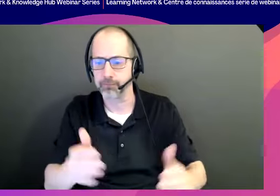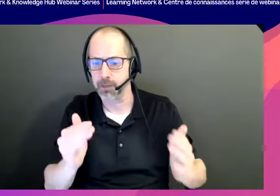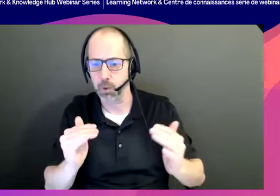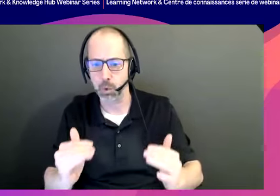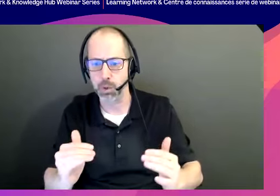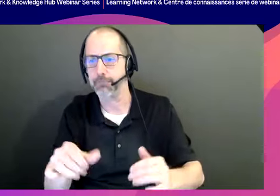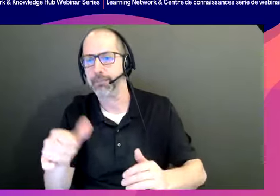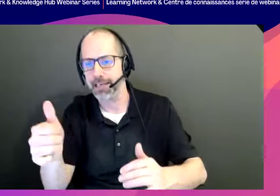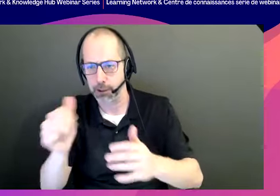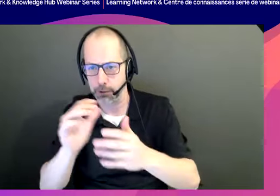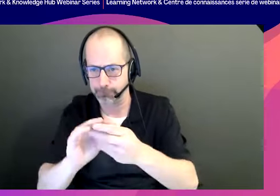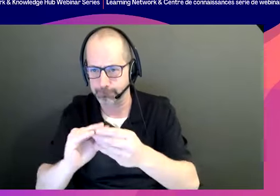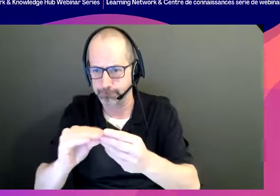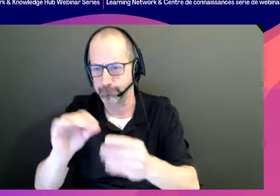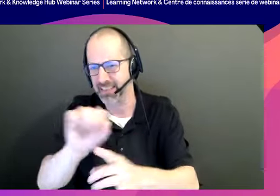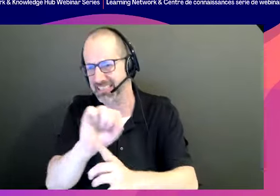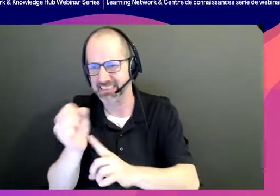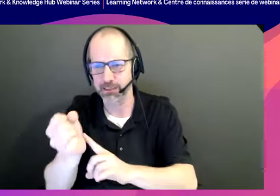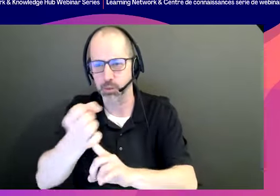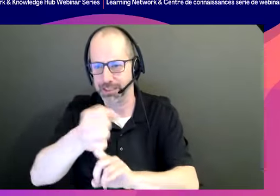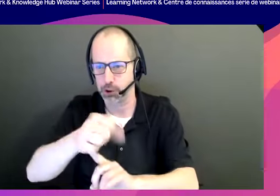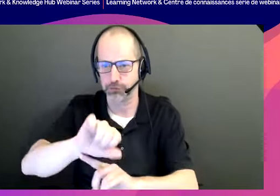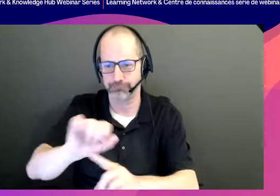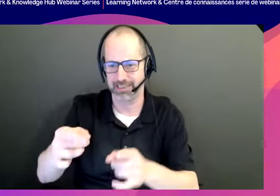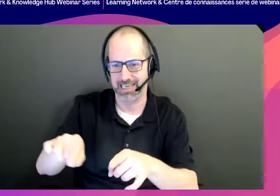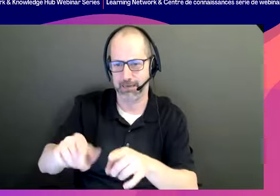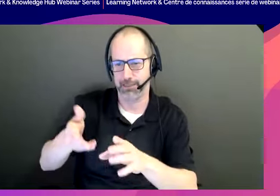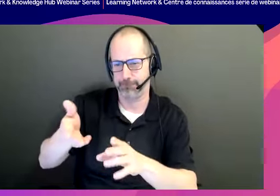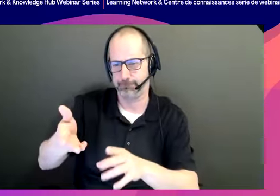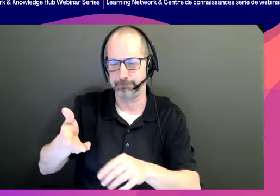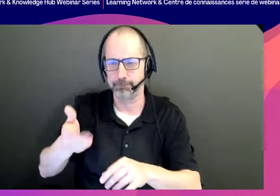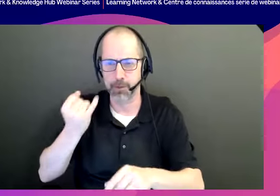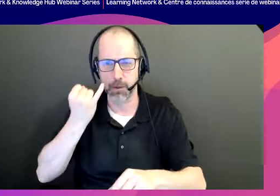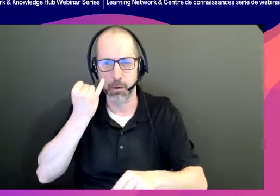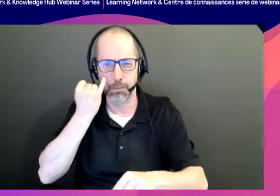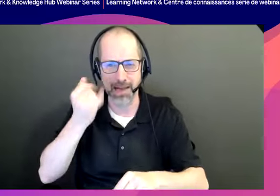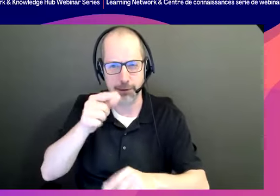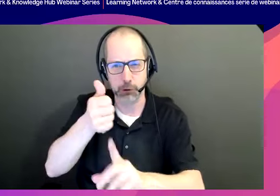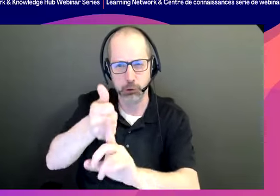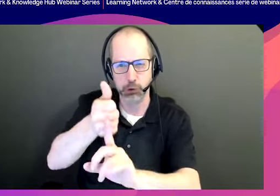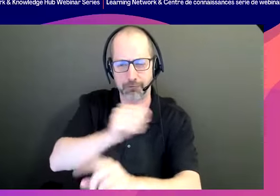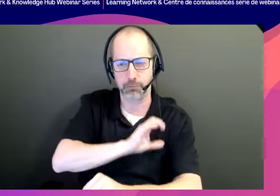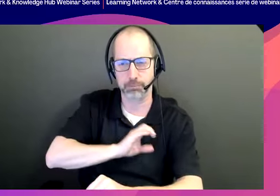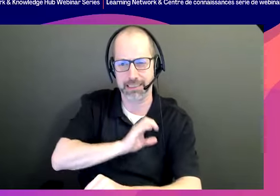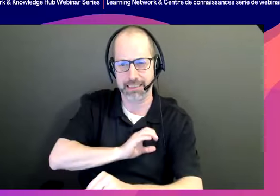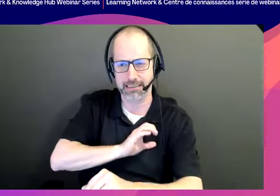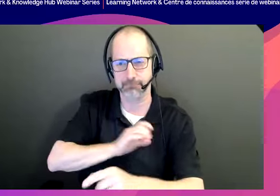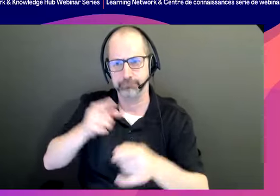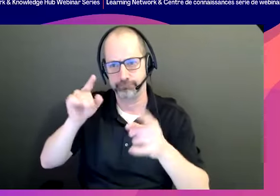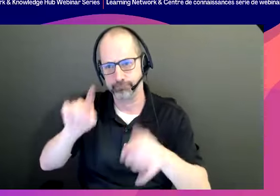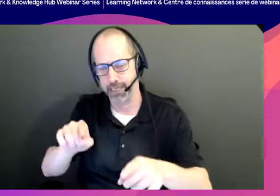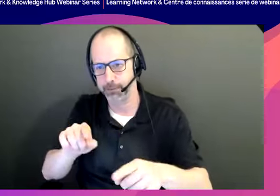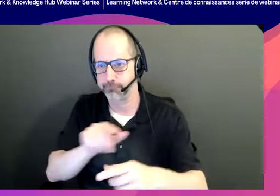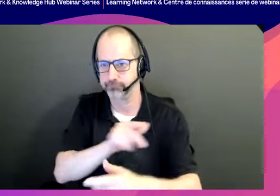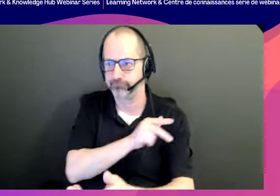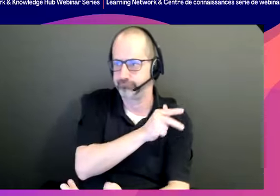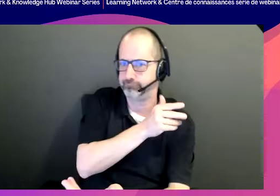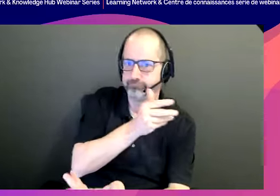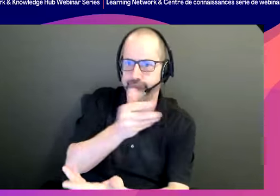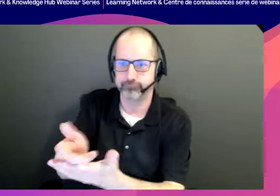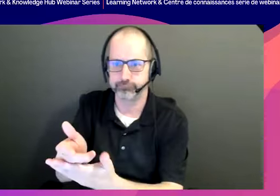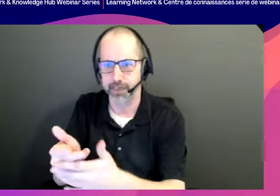scenario 3, we're skipping one of the scenarios. So you're working as a police officer, you get a call late in the evening of a noise complaint in a